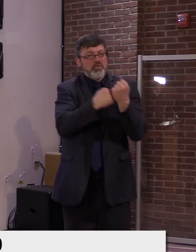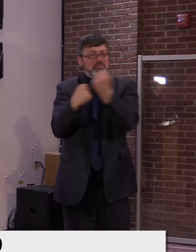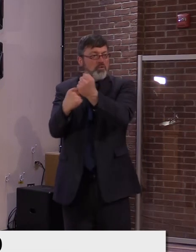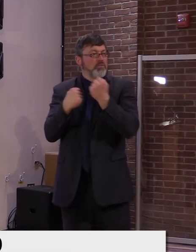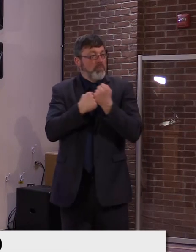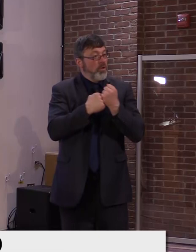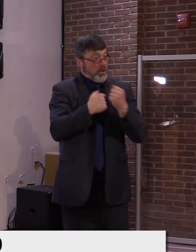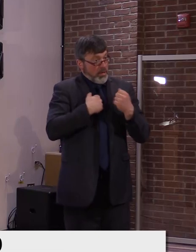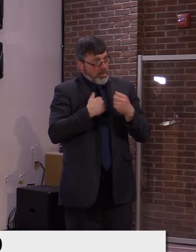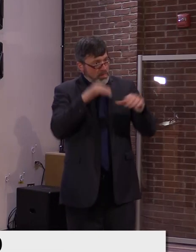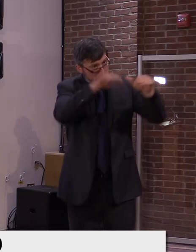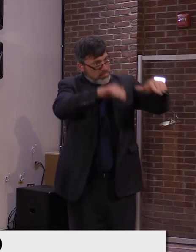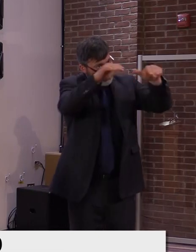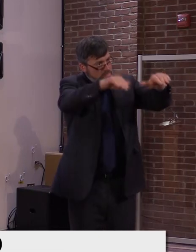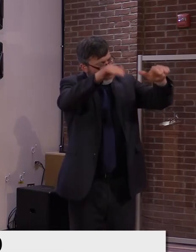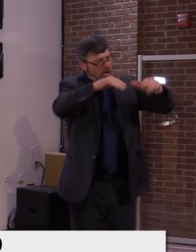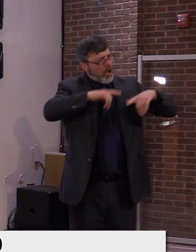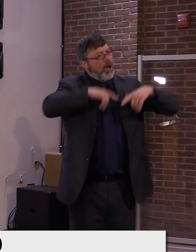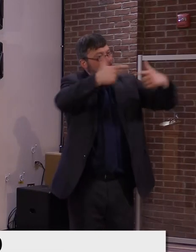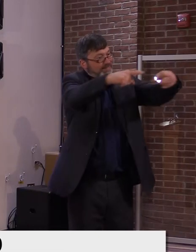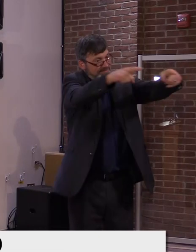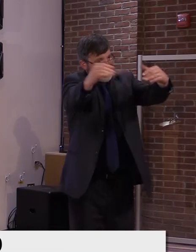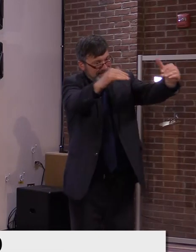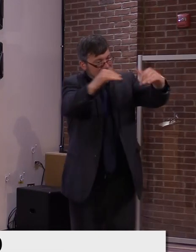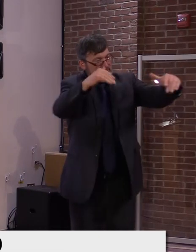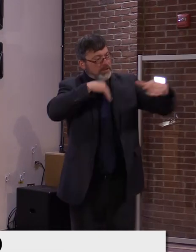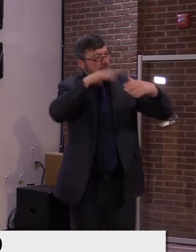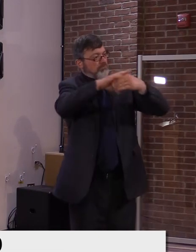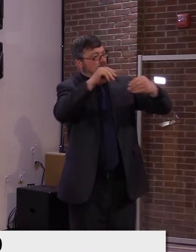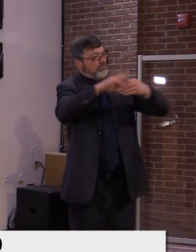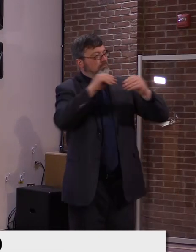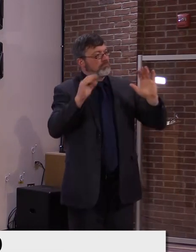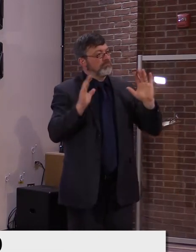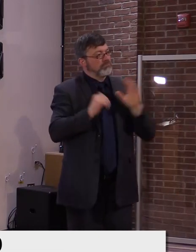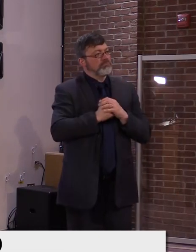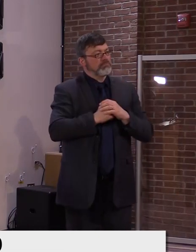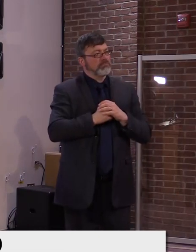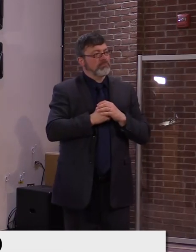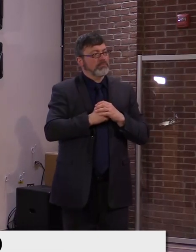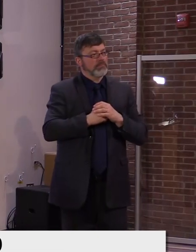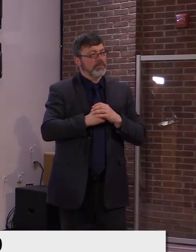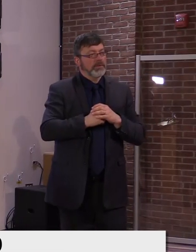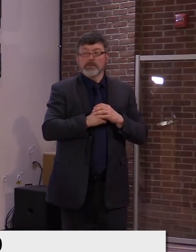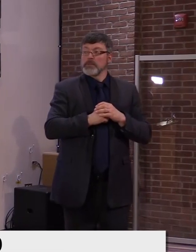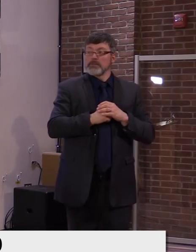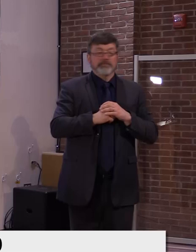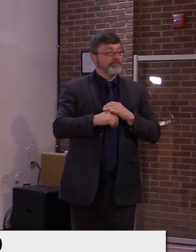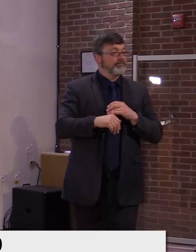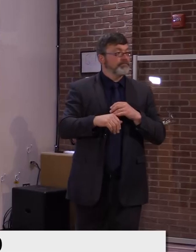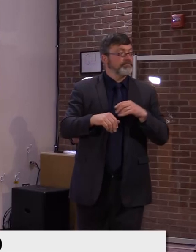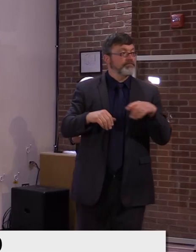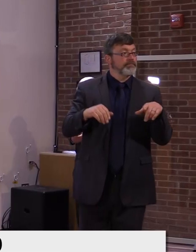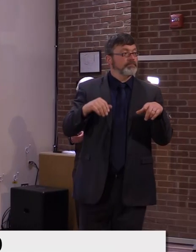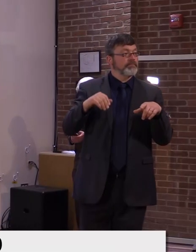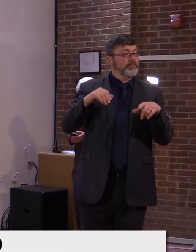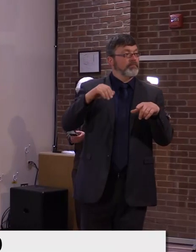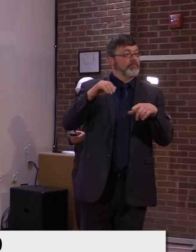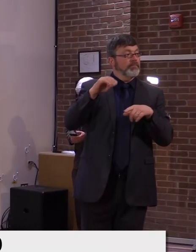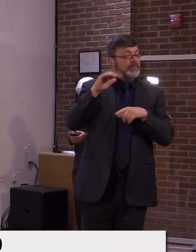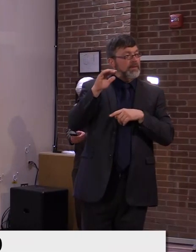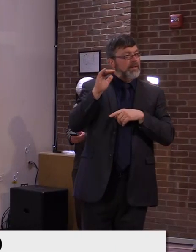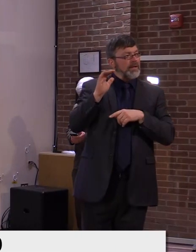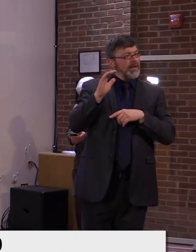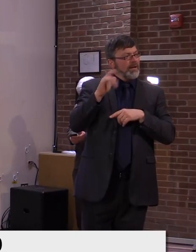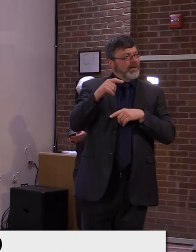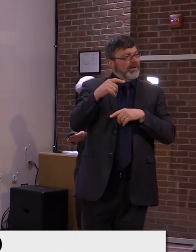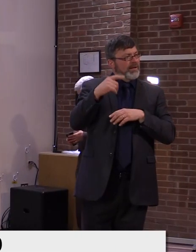Okay, it just seems strange that if we're having an increase of 23% in the last 2 weeks, that we're opening